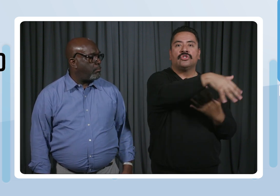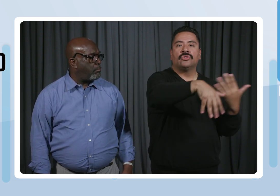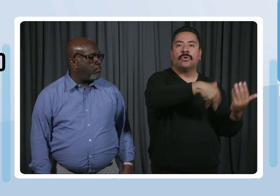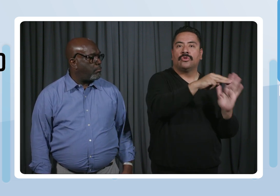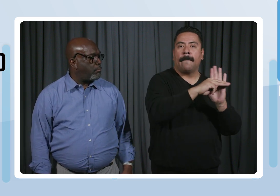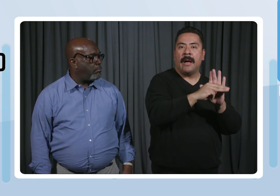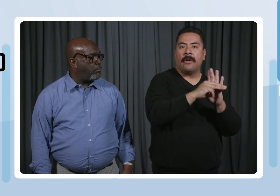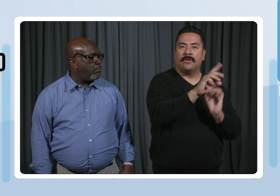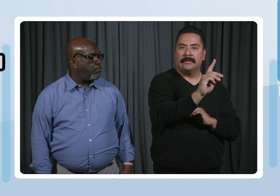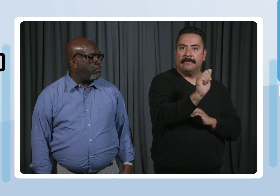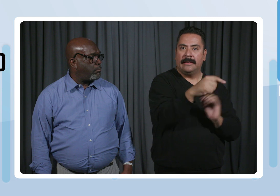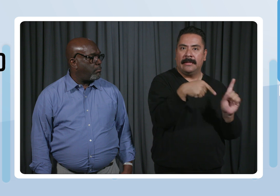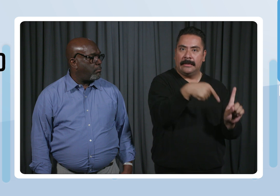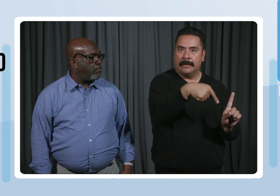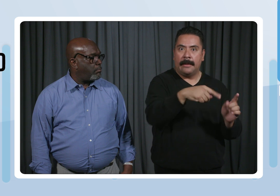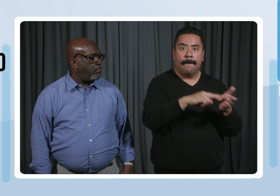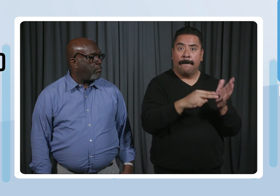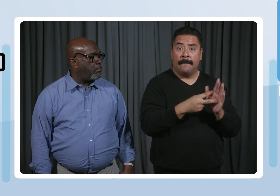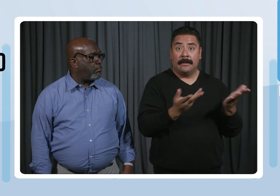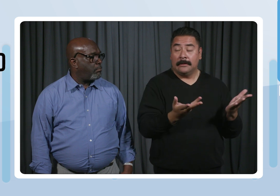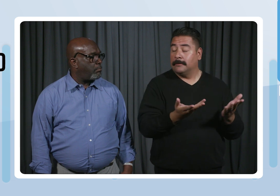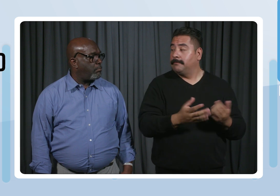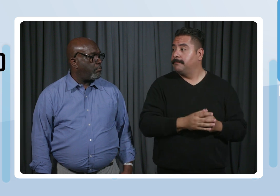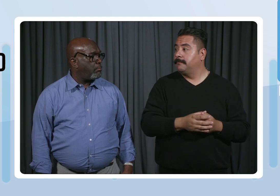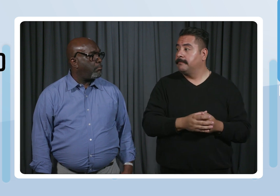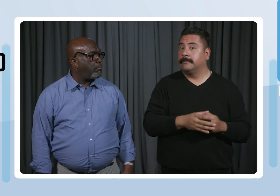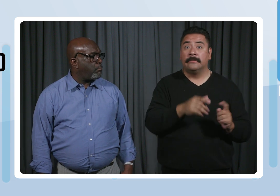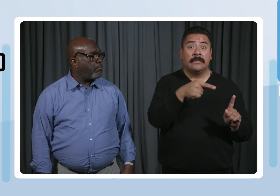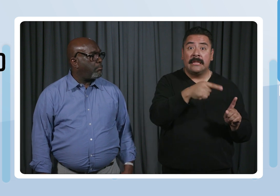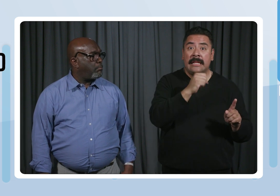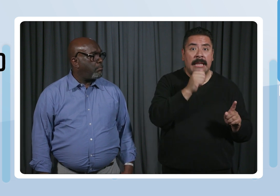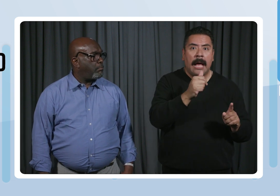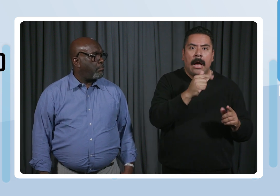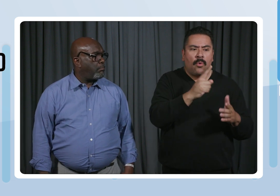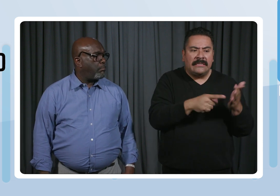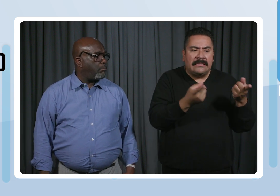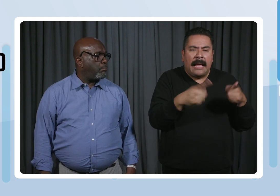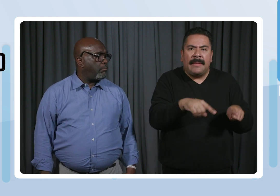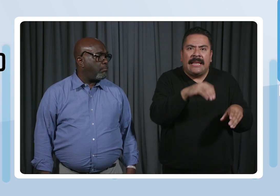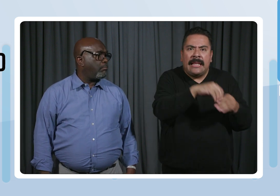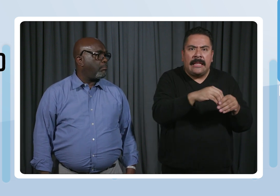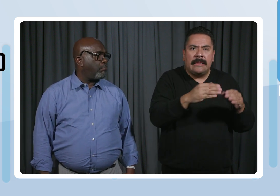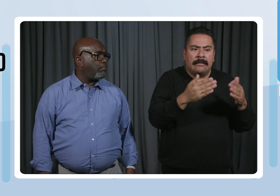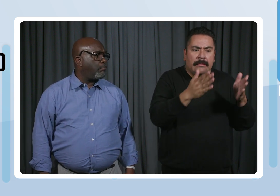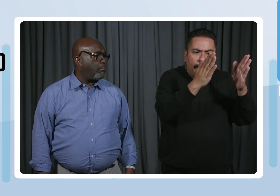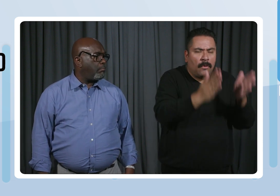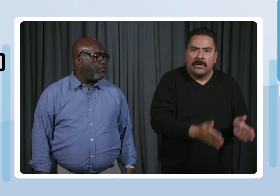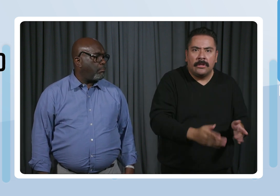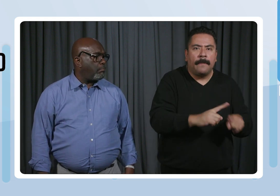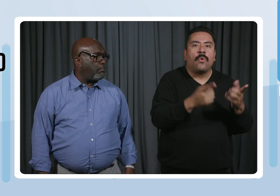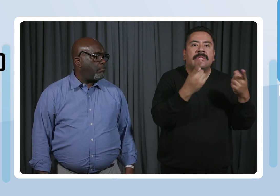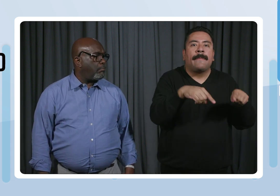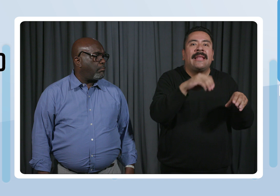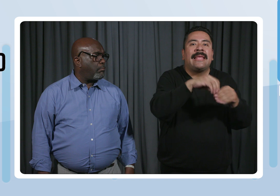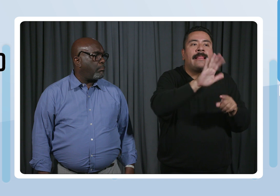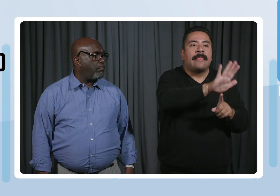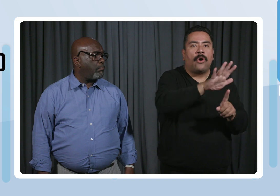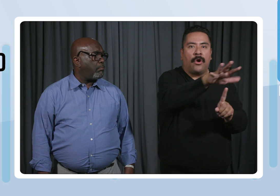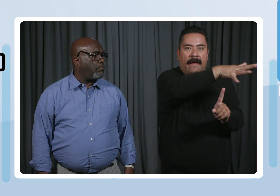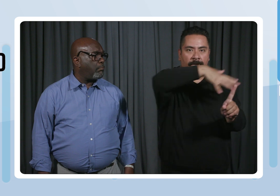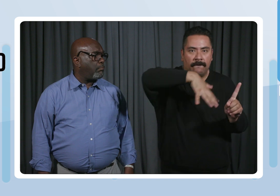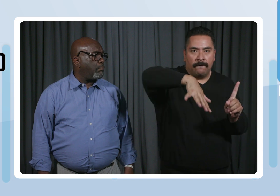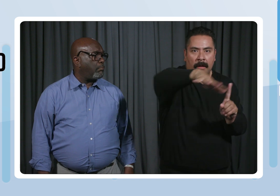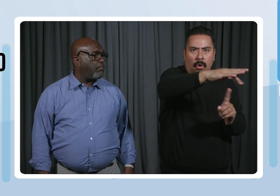of disability, which says that it's not about what is happening within a person, it's about what's happening in the environment around